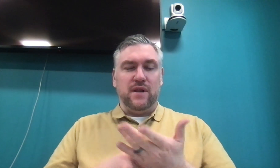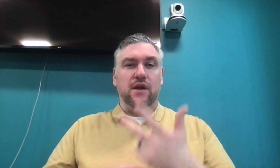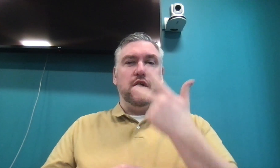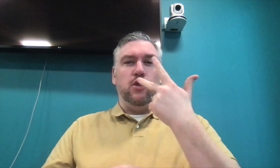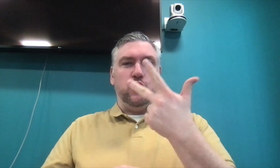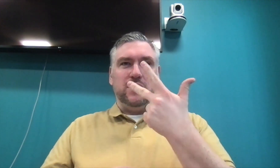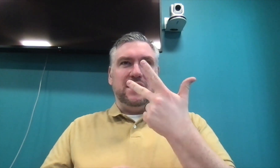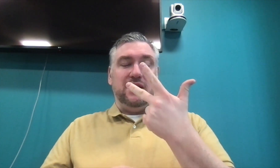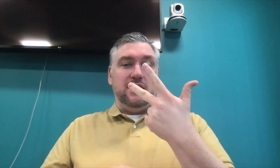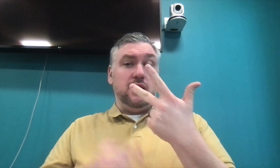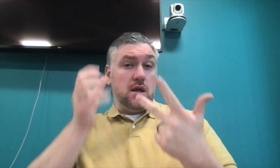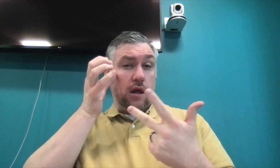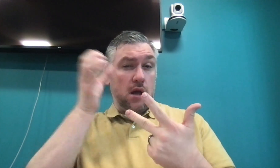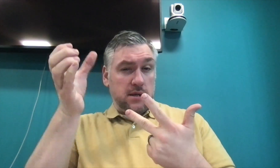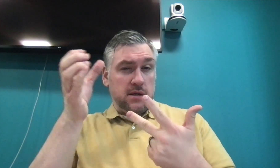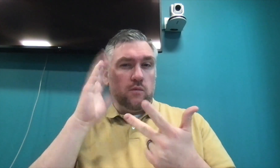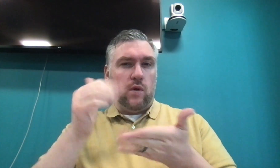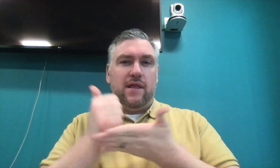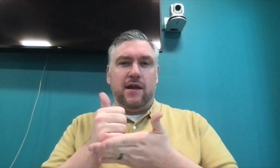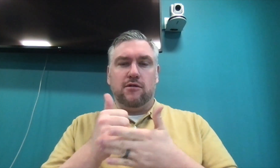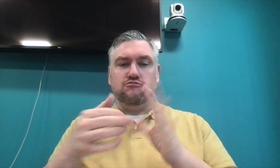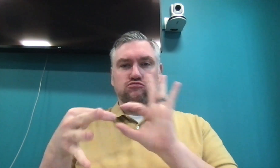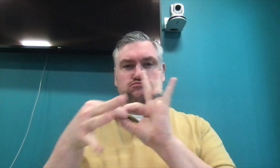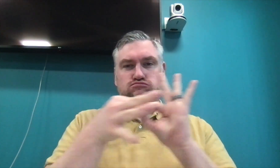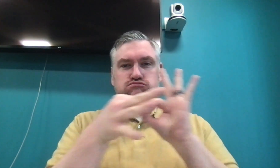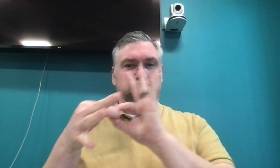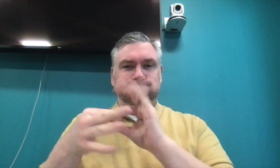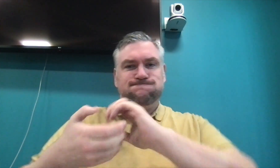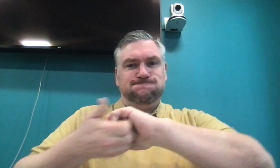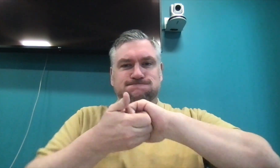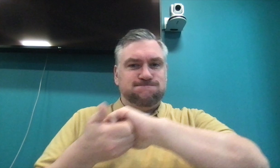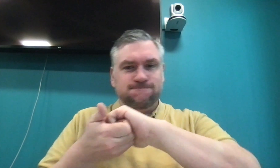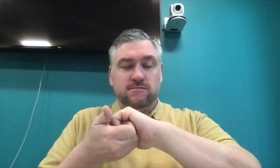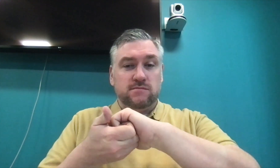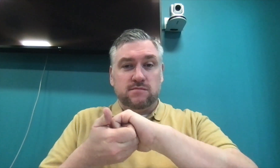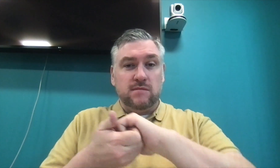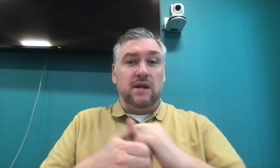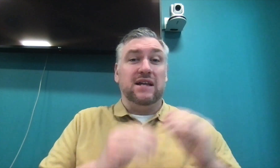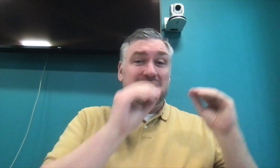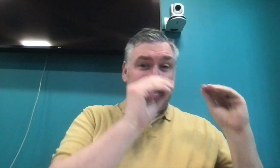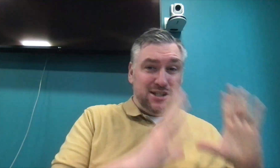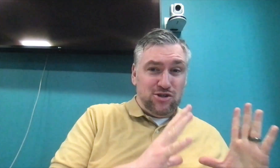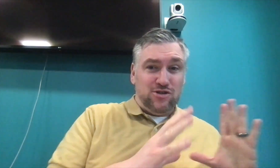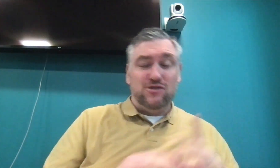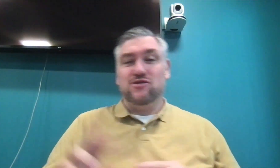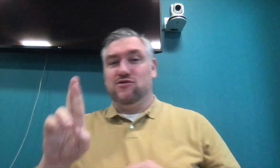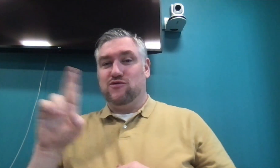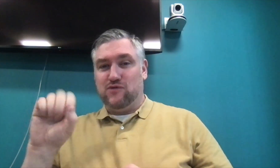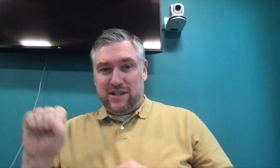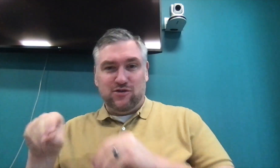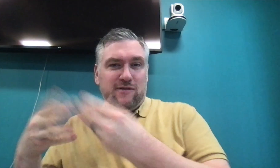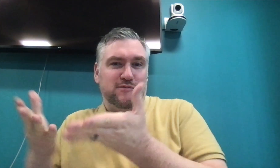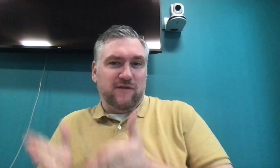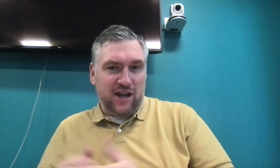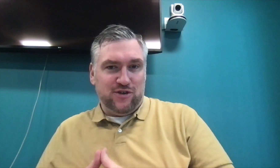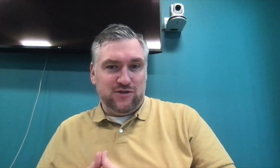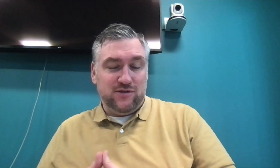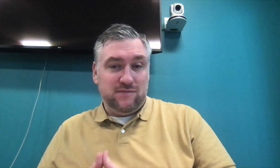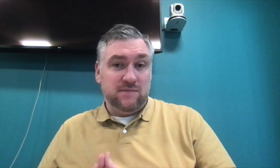Today I want to talk about three kind of concepts that are going to help the relationship and collaboration between teachers and related service